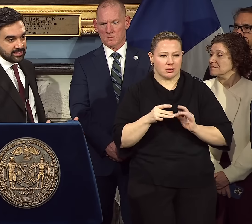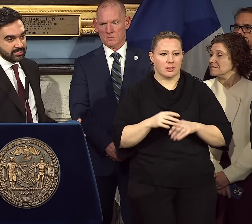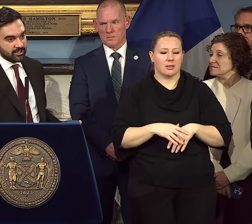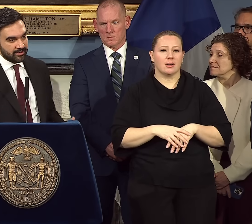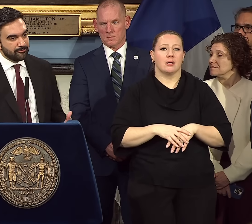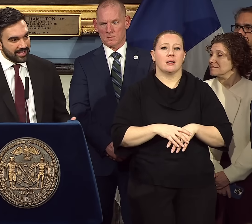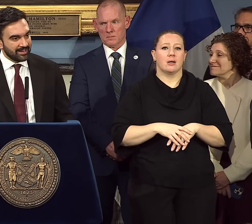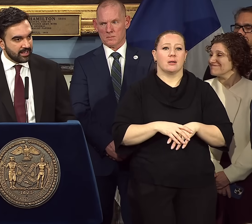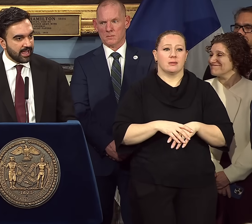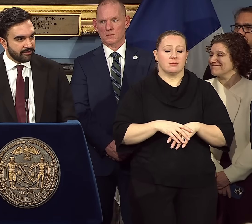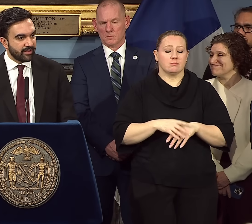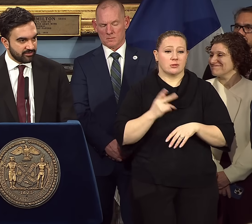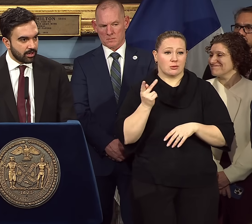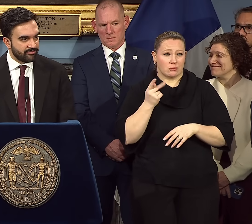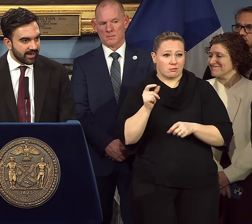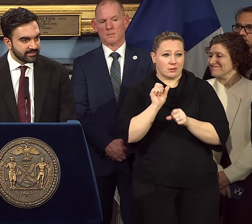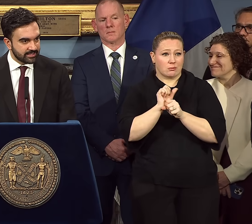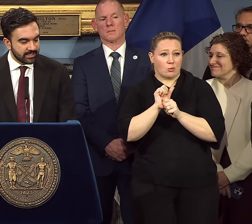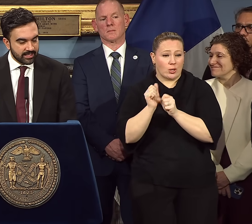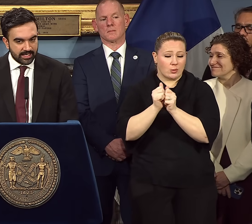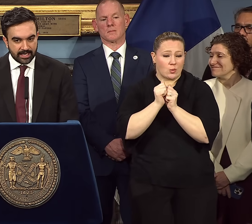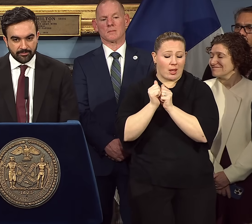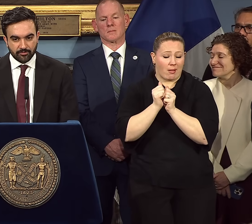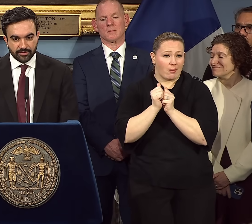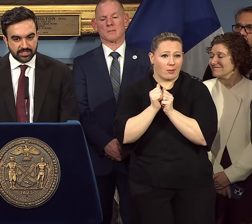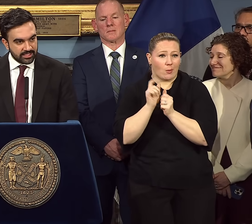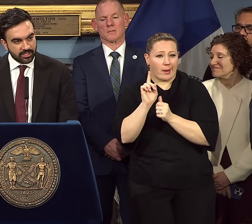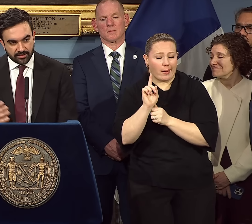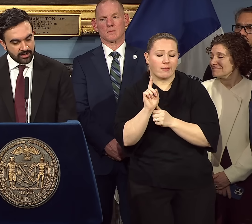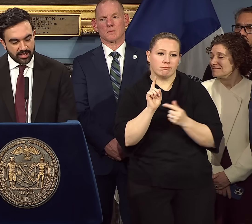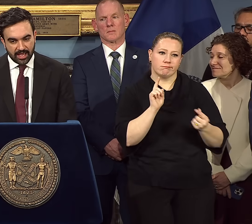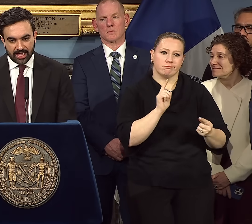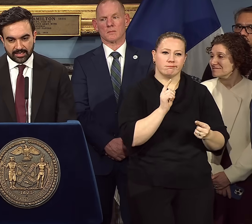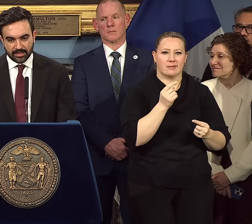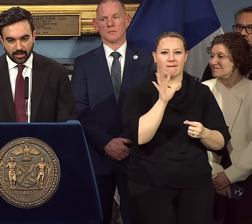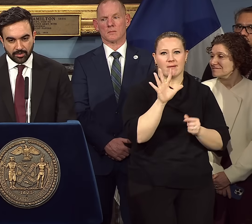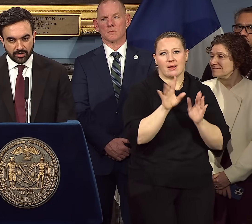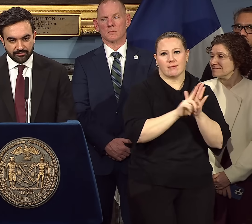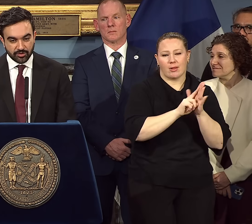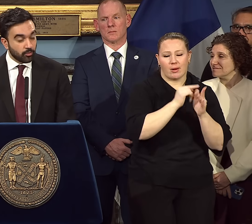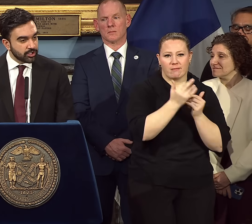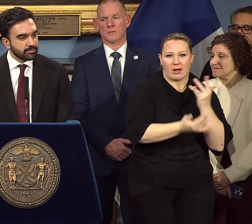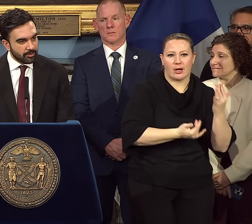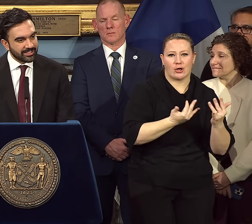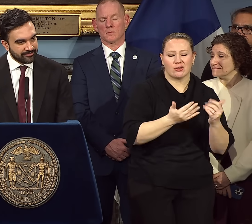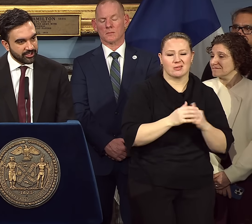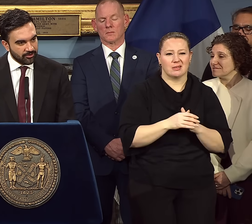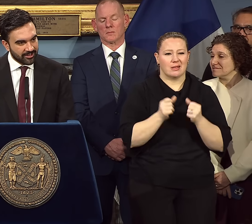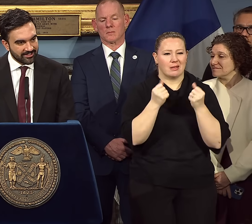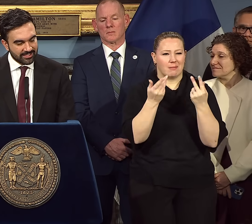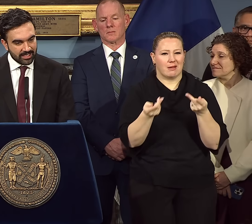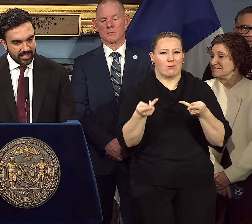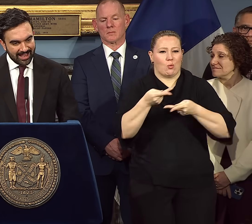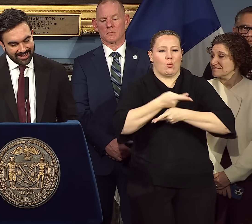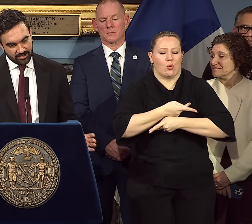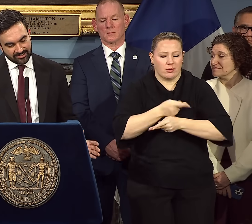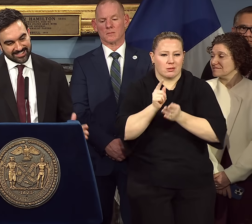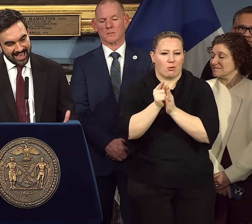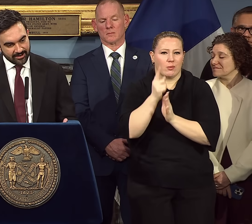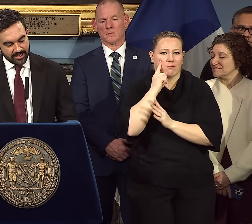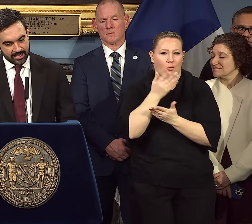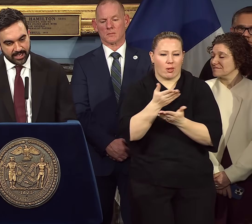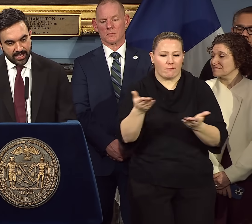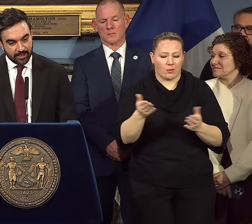where we've seen each other have been at five-alarm fires. We have seen each other at a number of the worst moments for New Yorkers. And